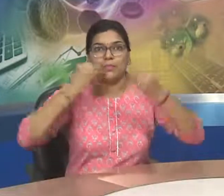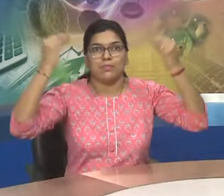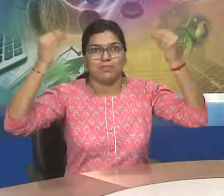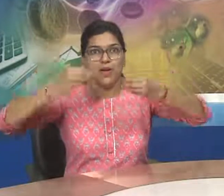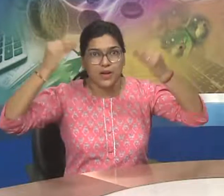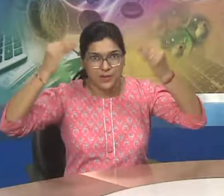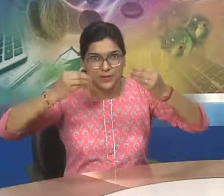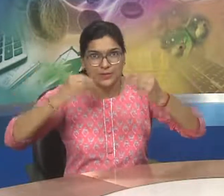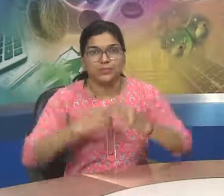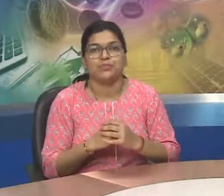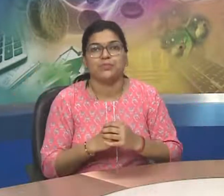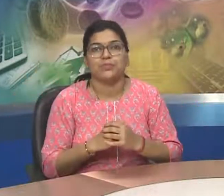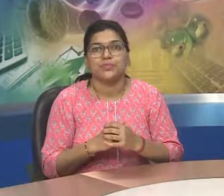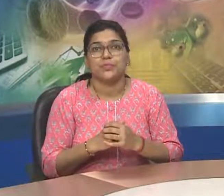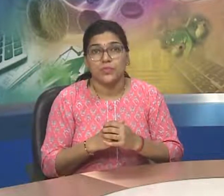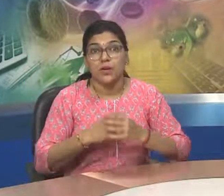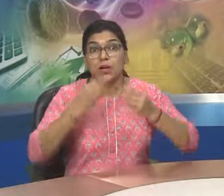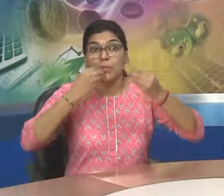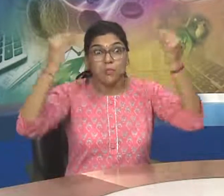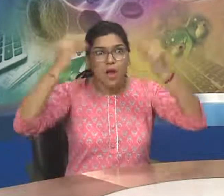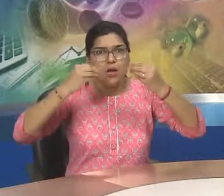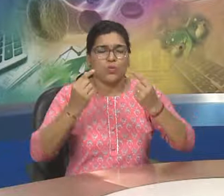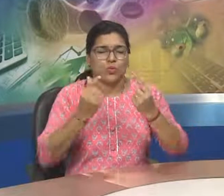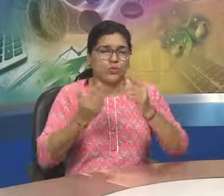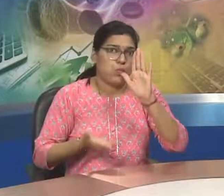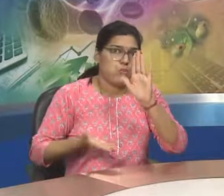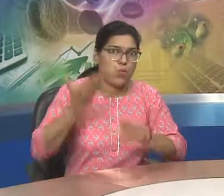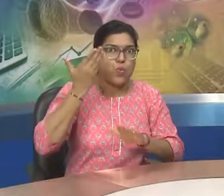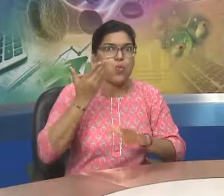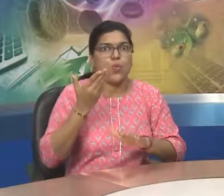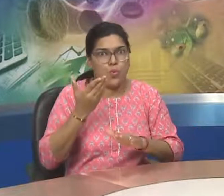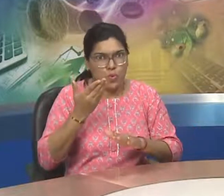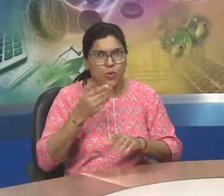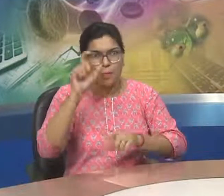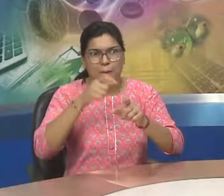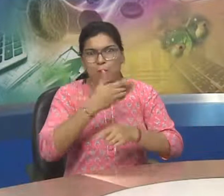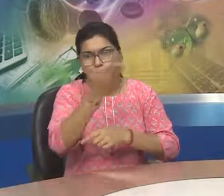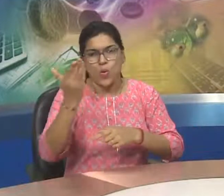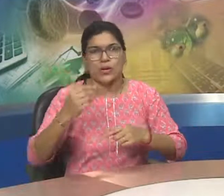Second point, rainfall. Water is